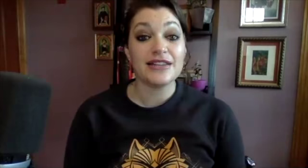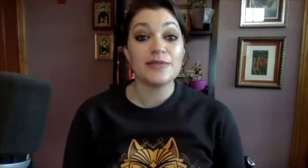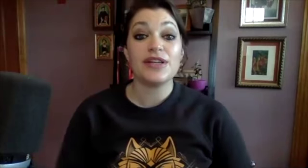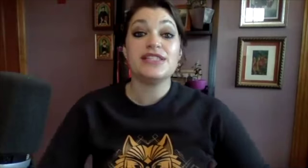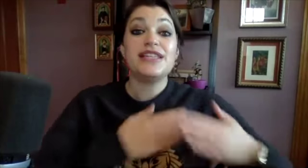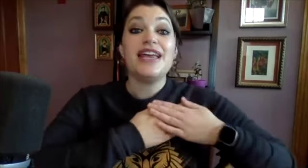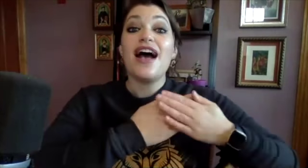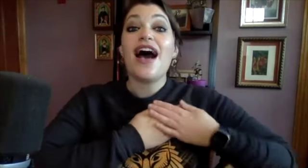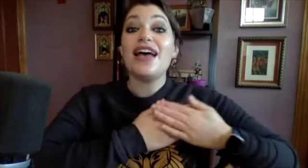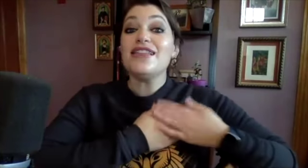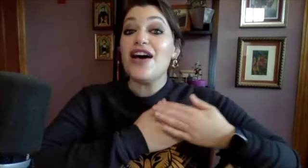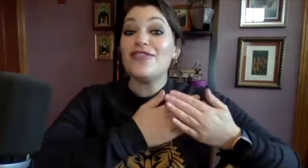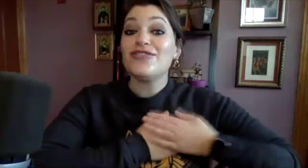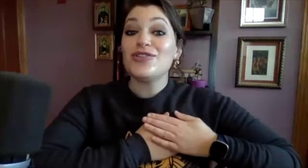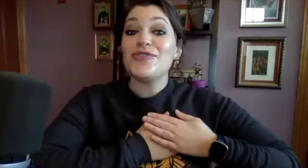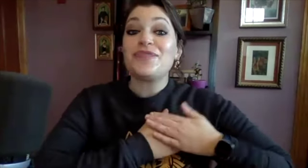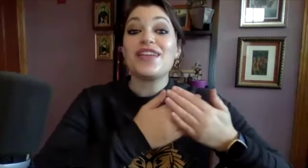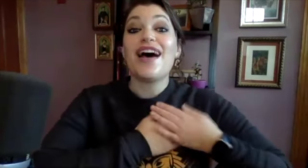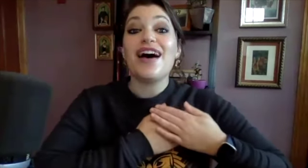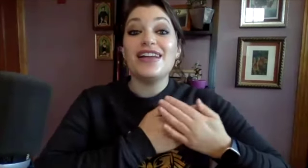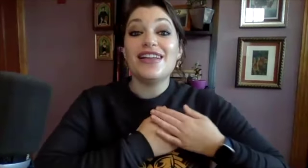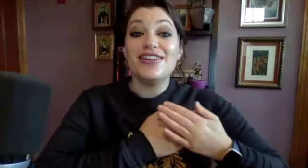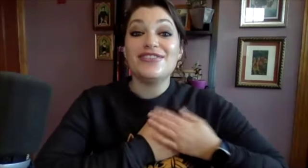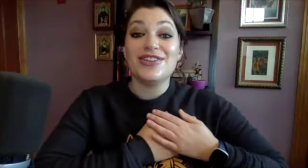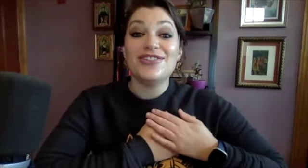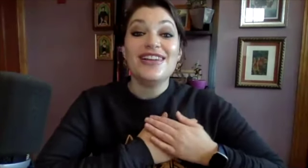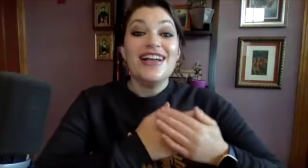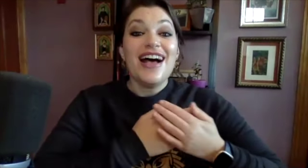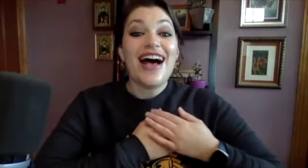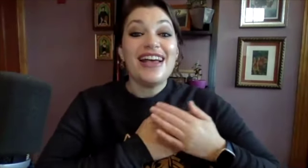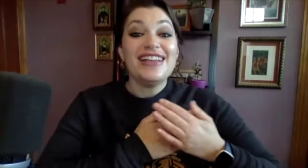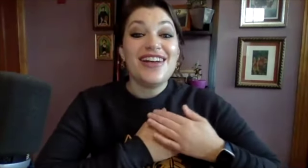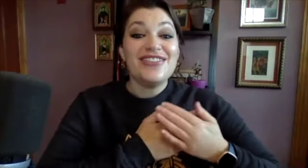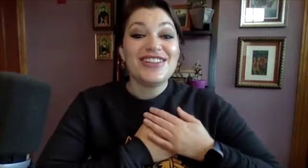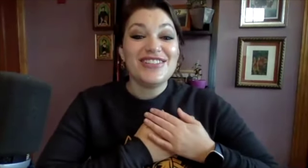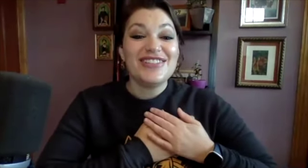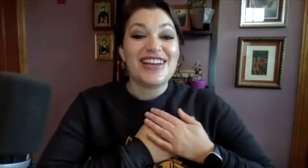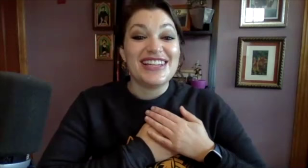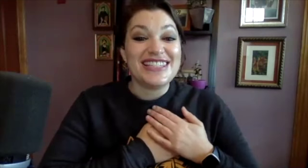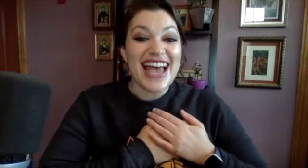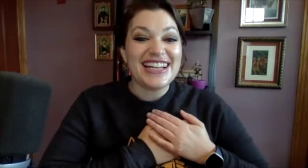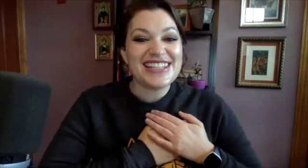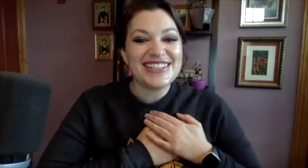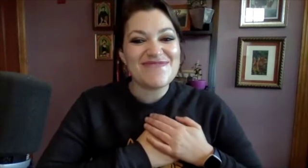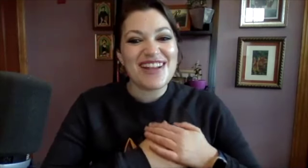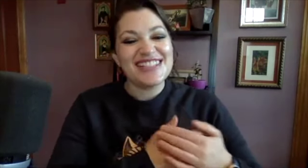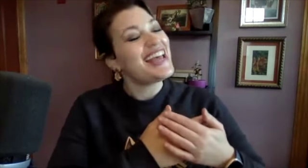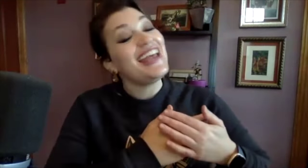the bus say, I love you, I love you, I love you. The daddies on the bus say,